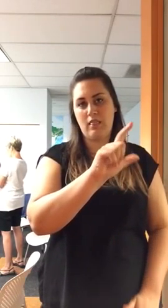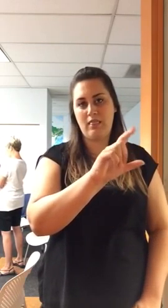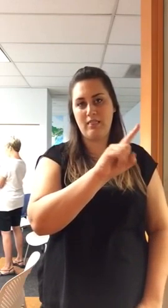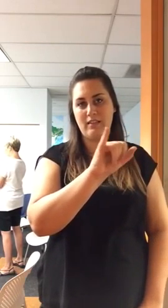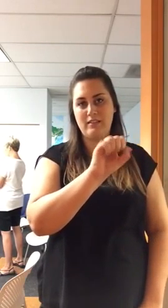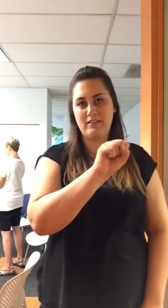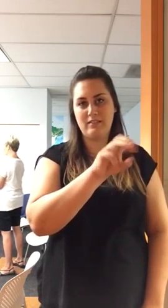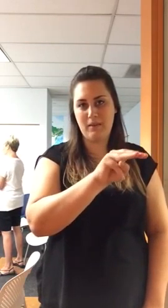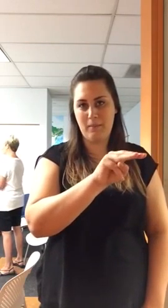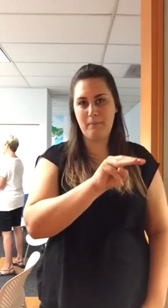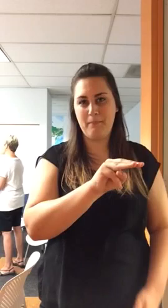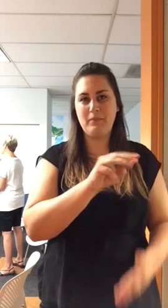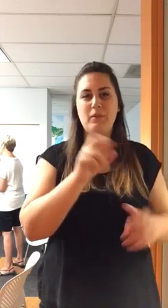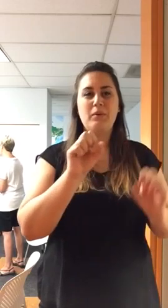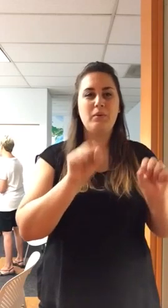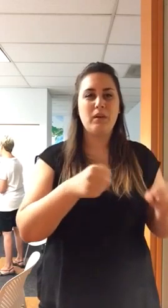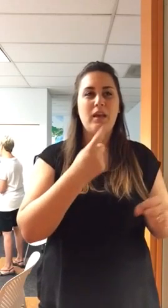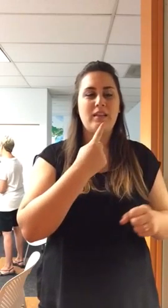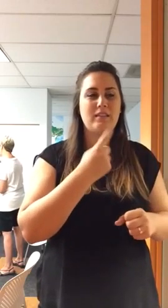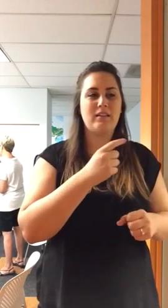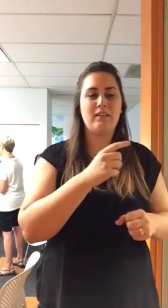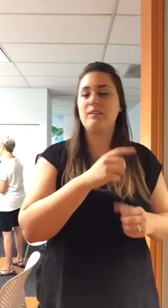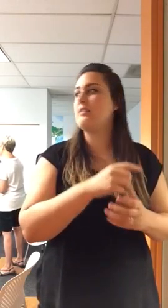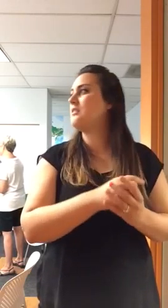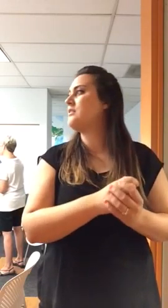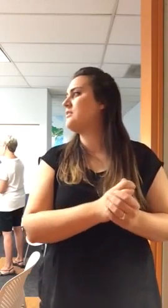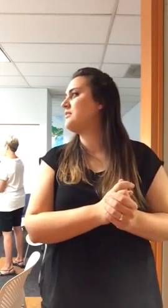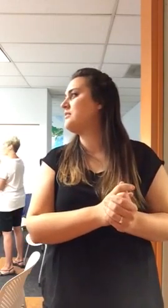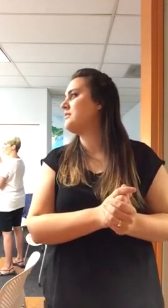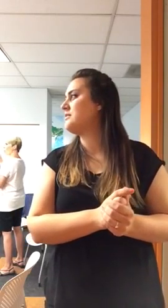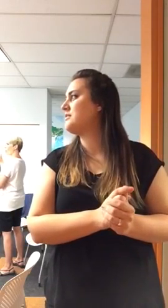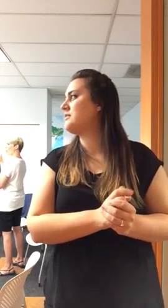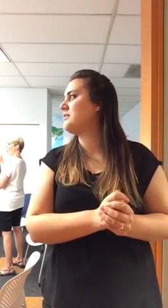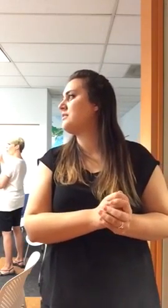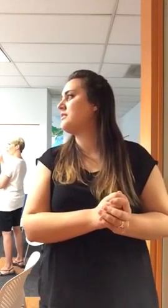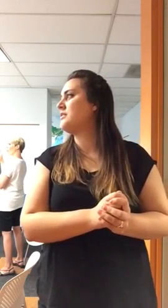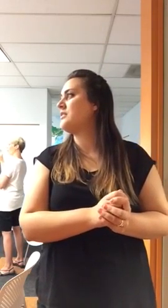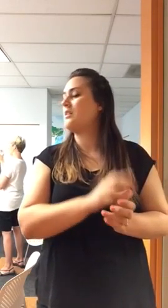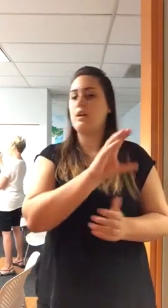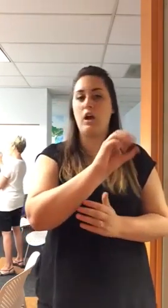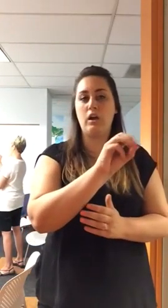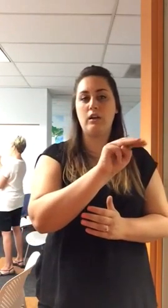You could also put command economy, or you guys would call it command economy.